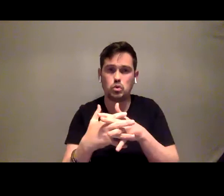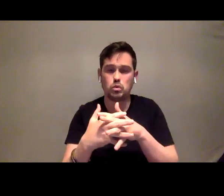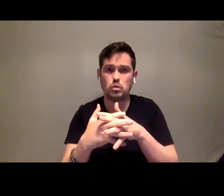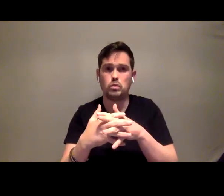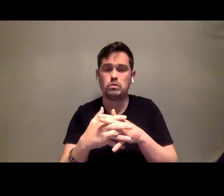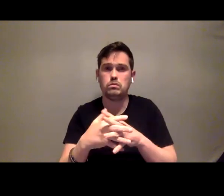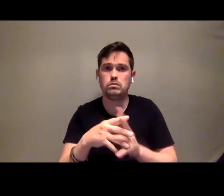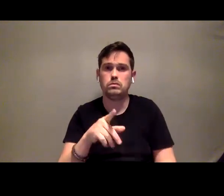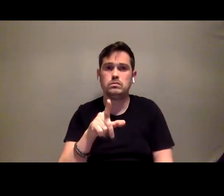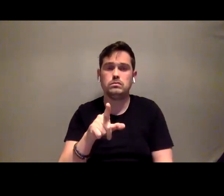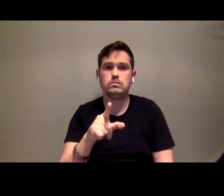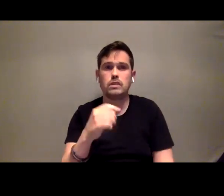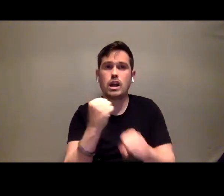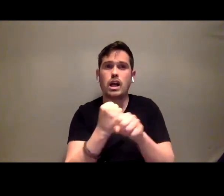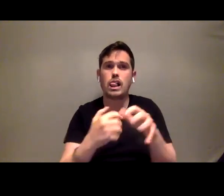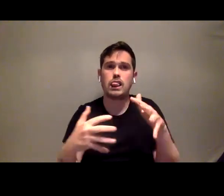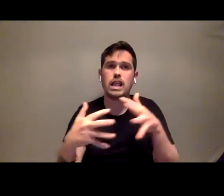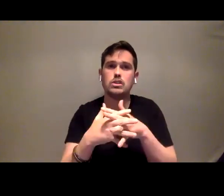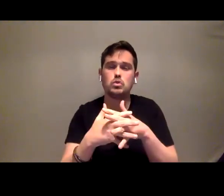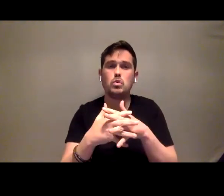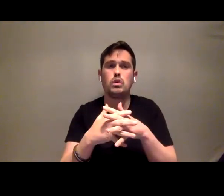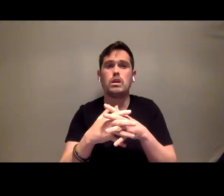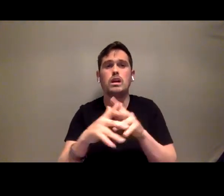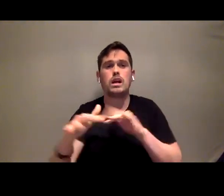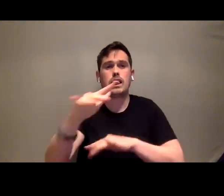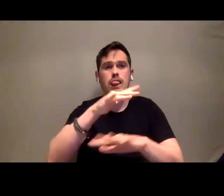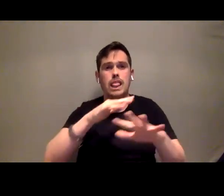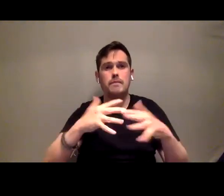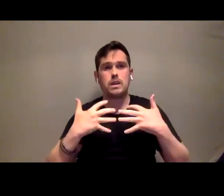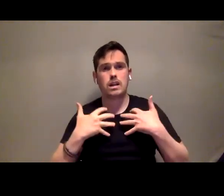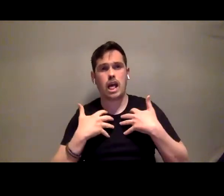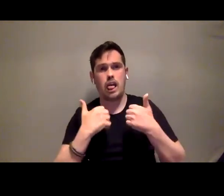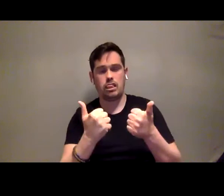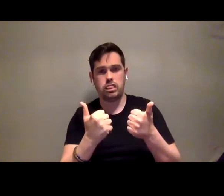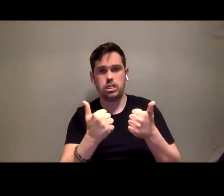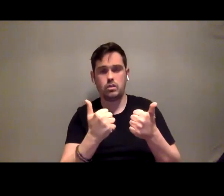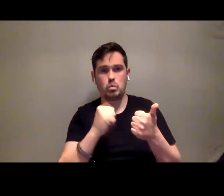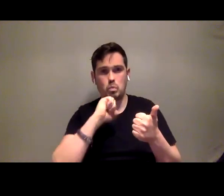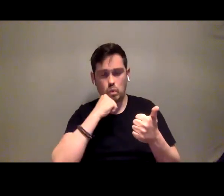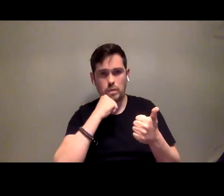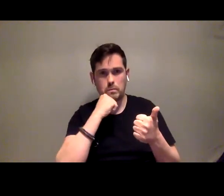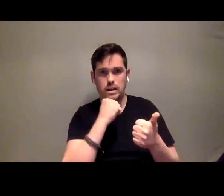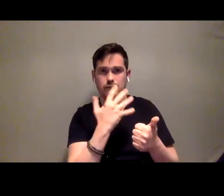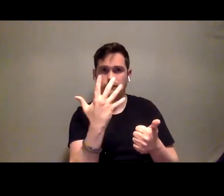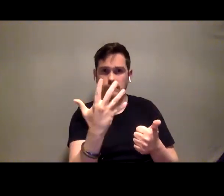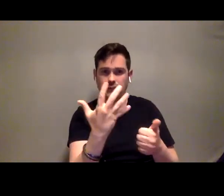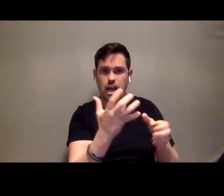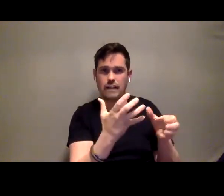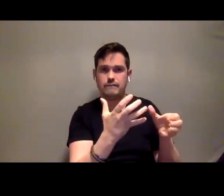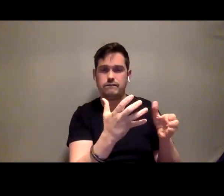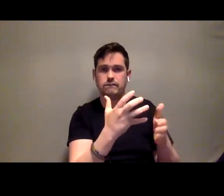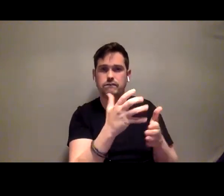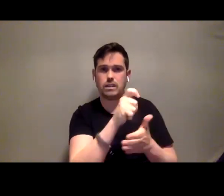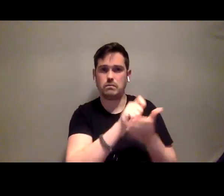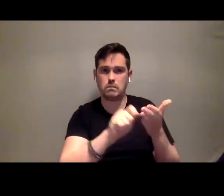the Glasgow Climate and Health Hustings. Will have candidates coming from all the five main parties. There should be a link going in the chat for that as well in just a